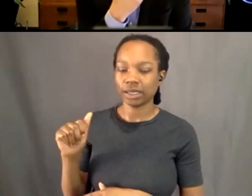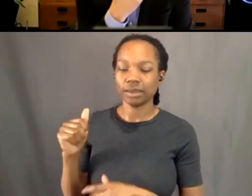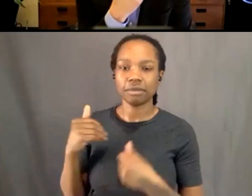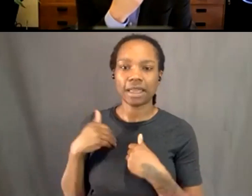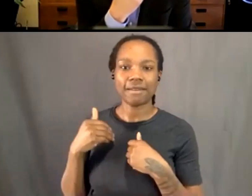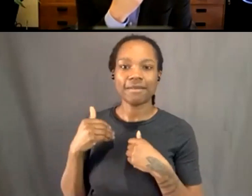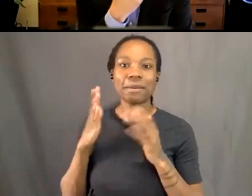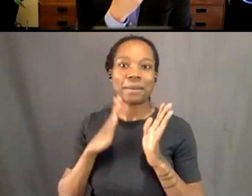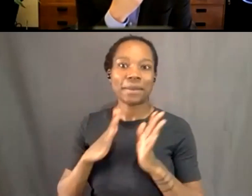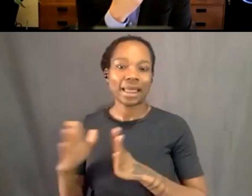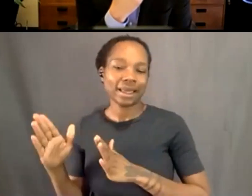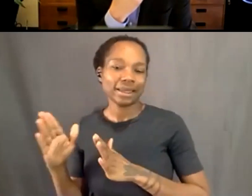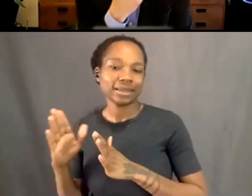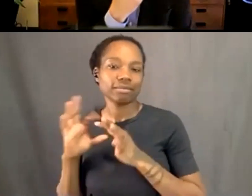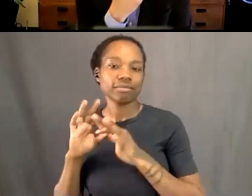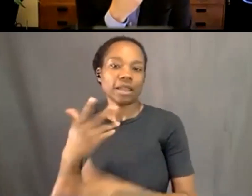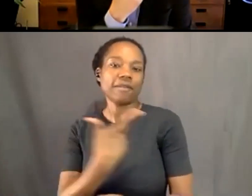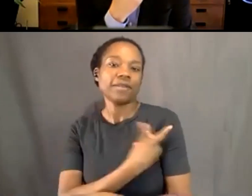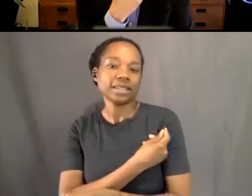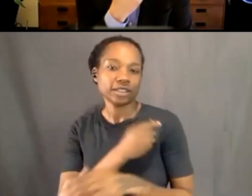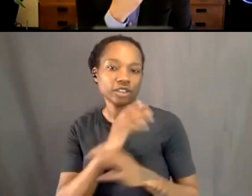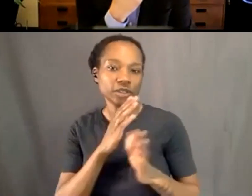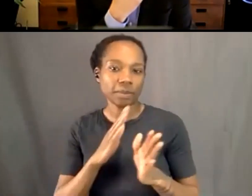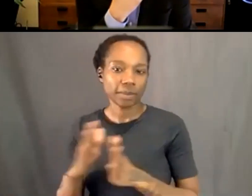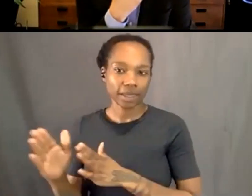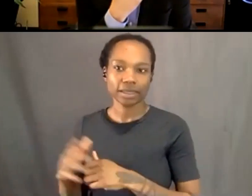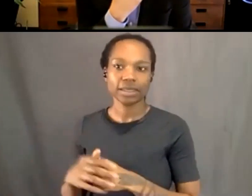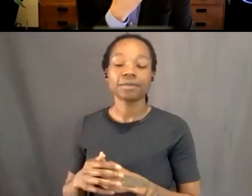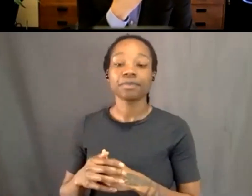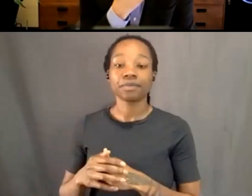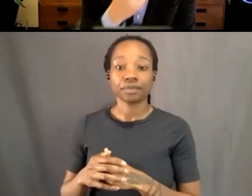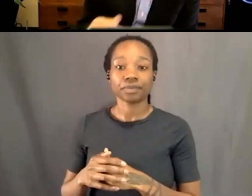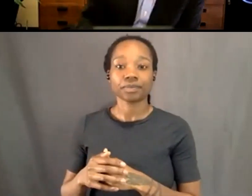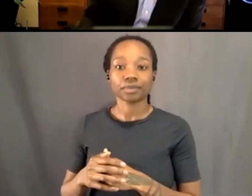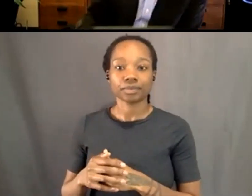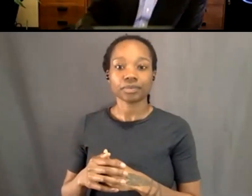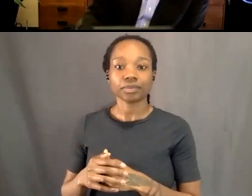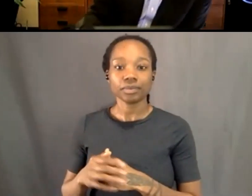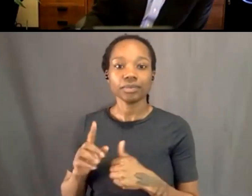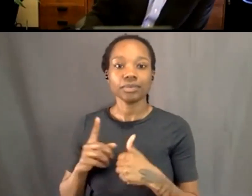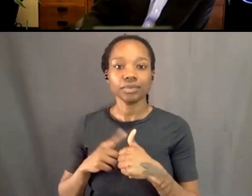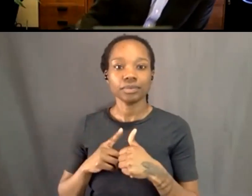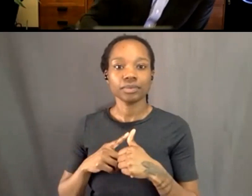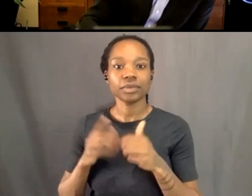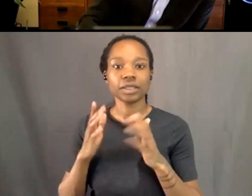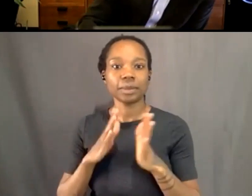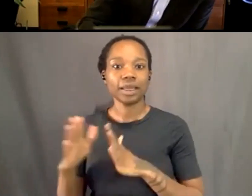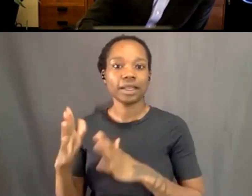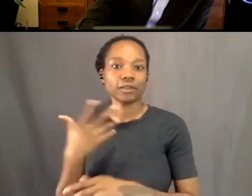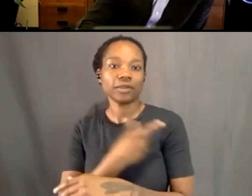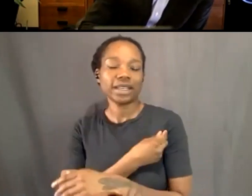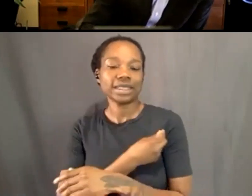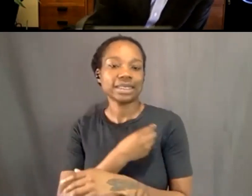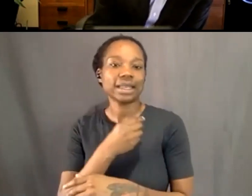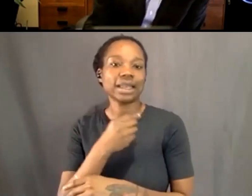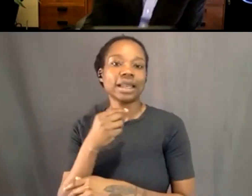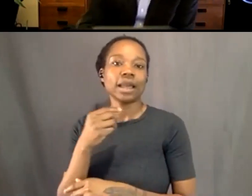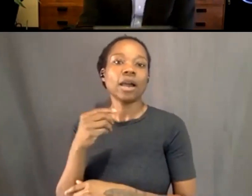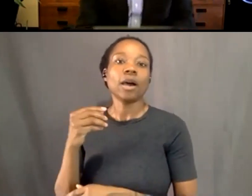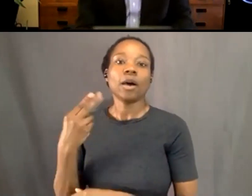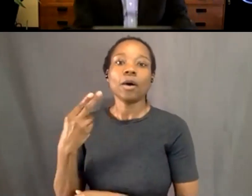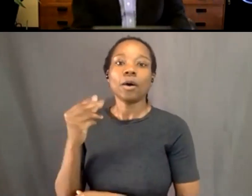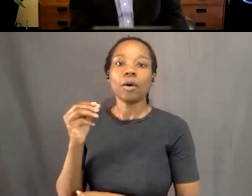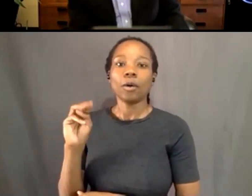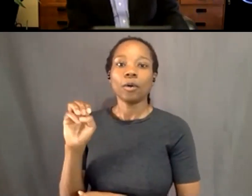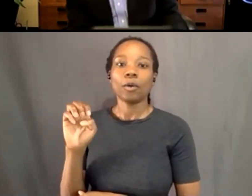here. So there's one asking about the plan to vaccinate homebound patients,